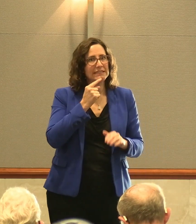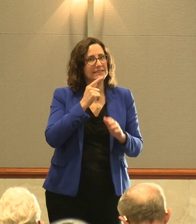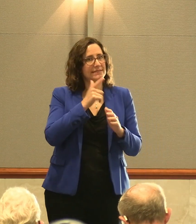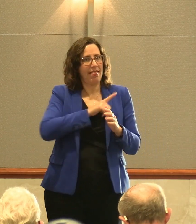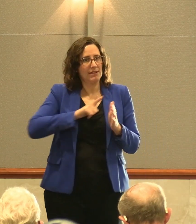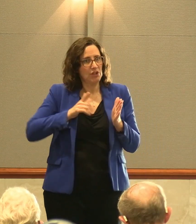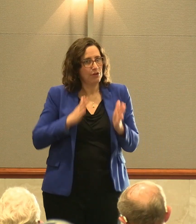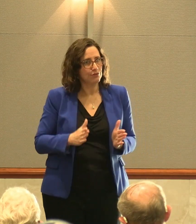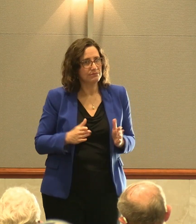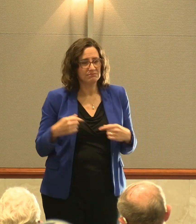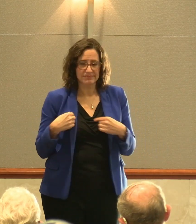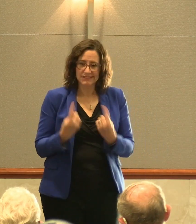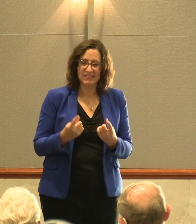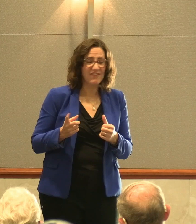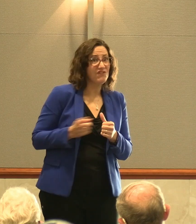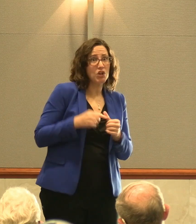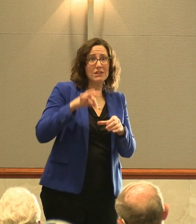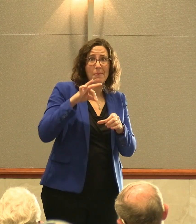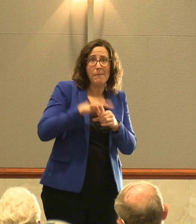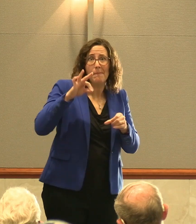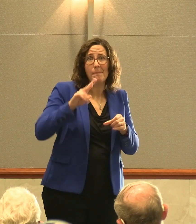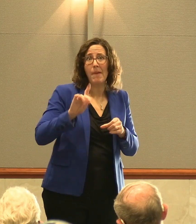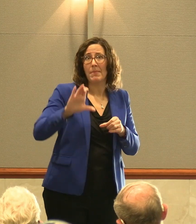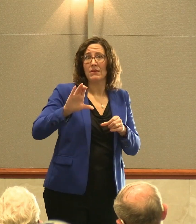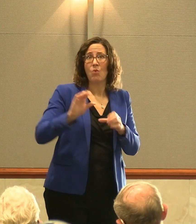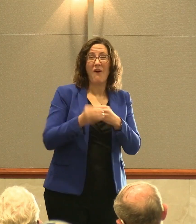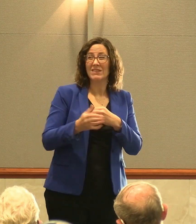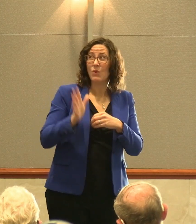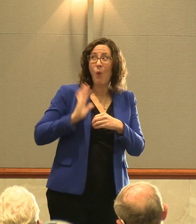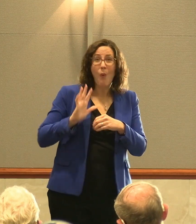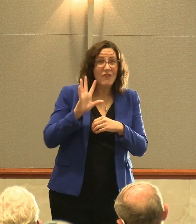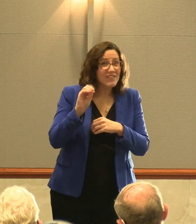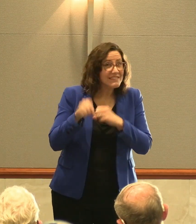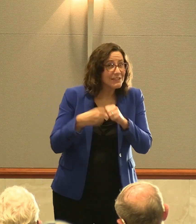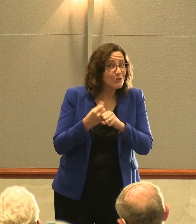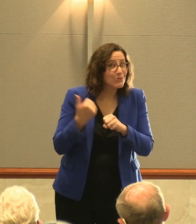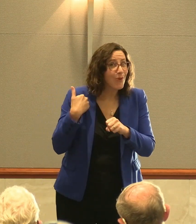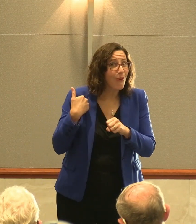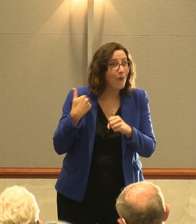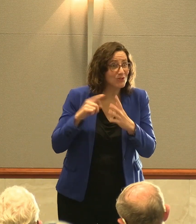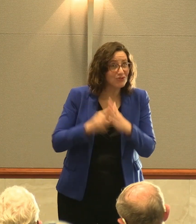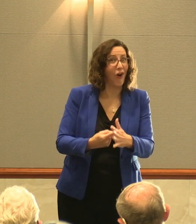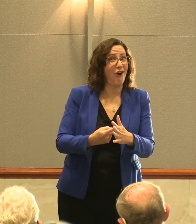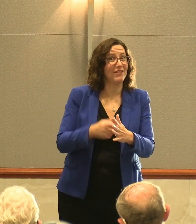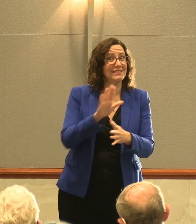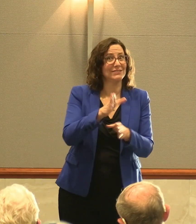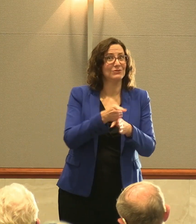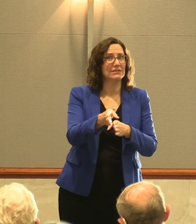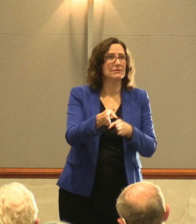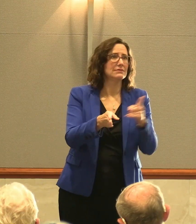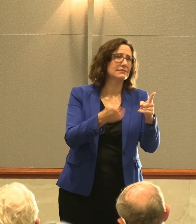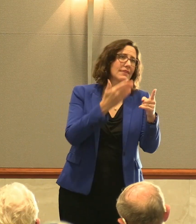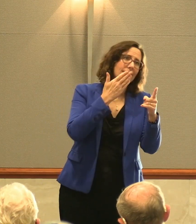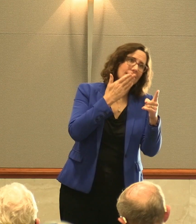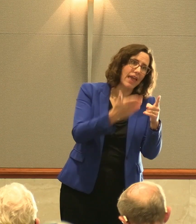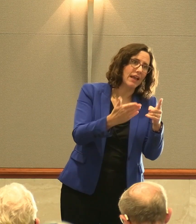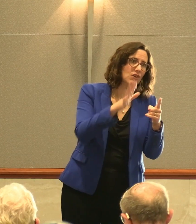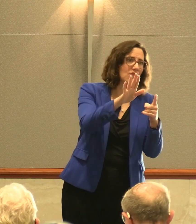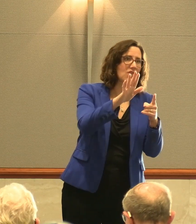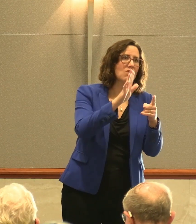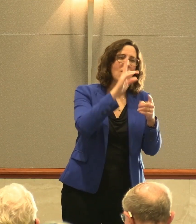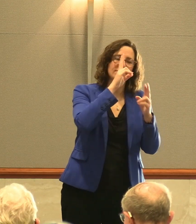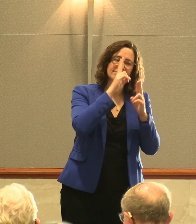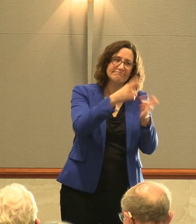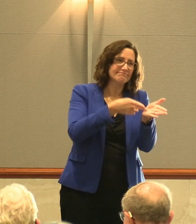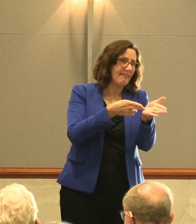since first being elected to public office over 50 years ago. Senator Cardin, thank you for such a remarkable and